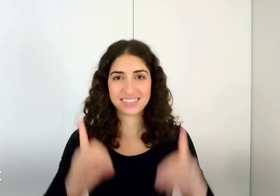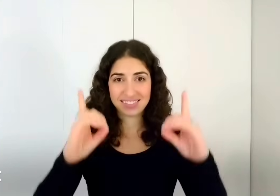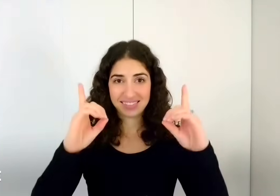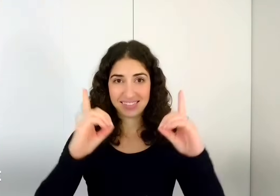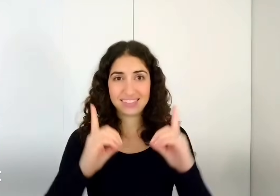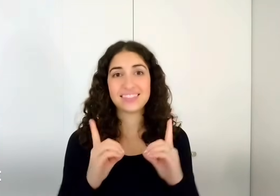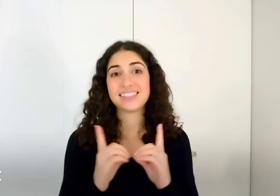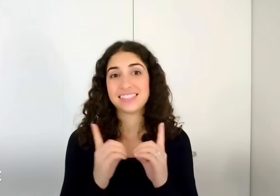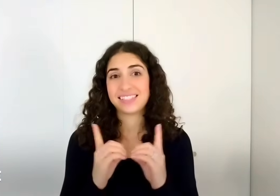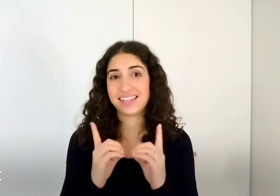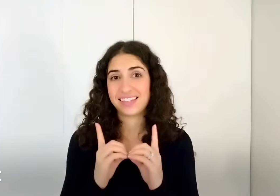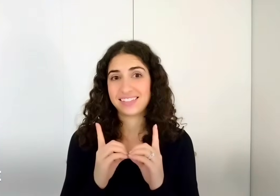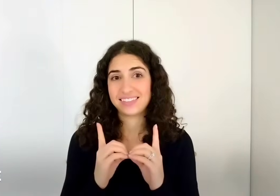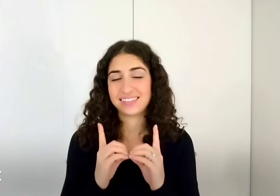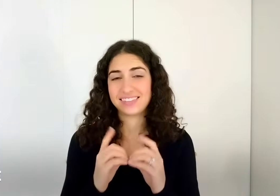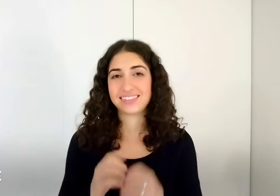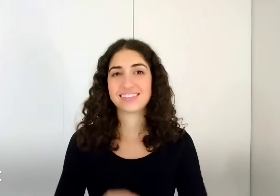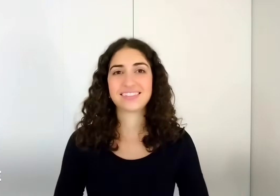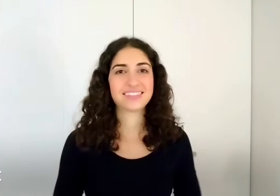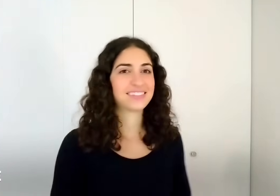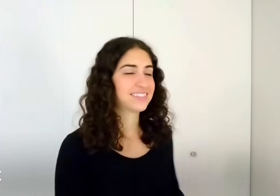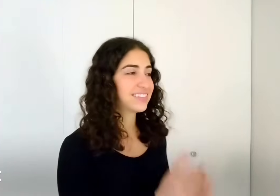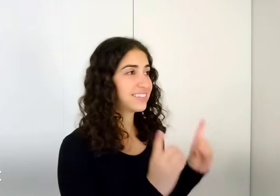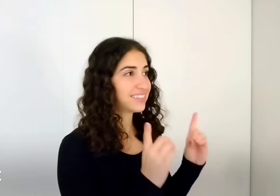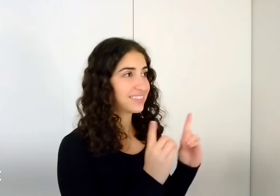Date. The D hand shape. Date.